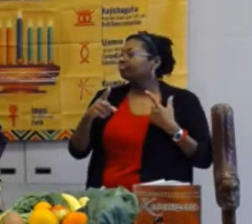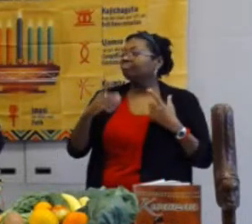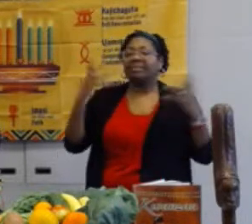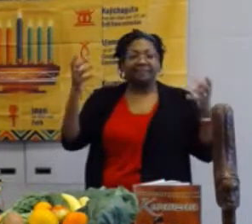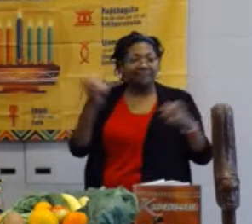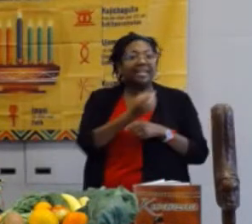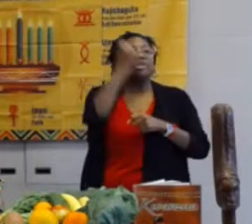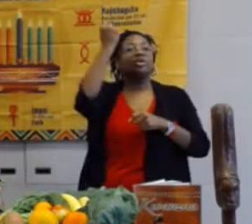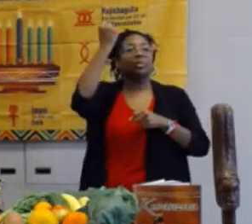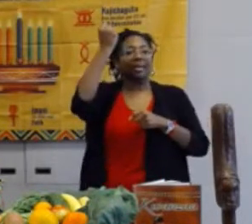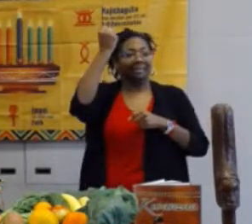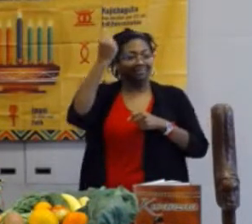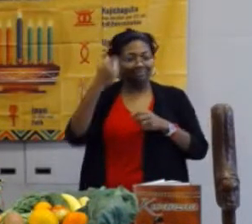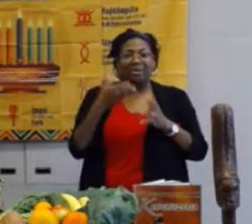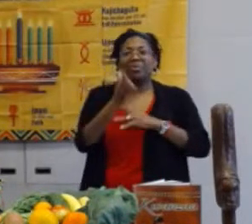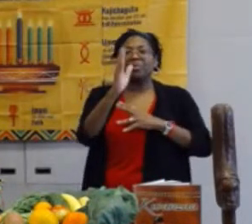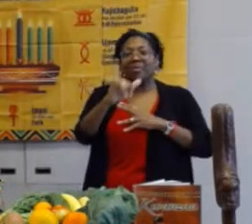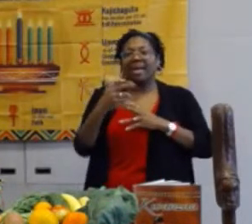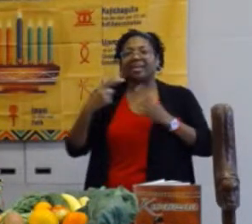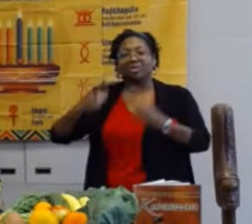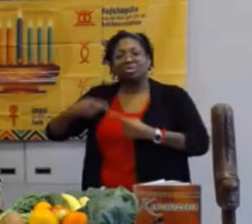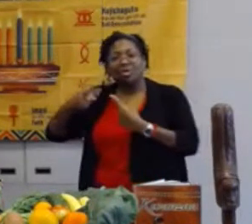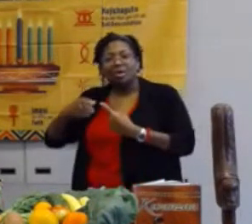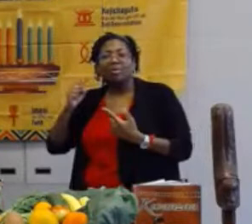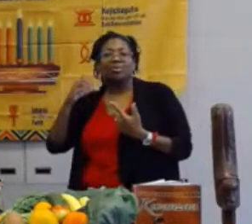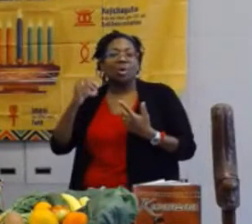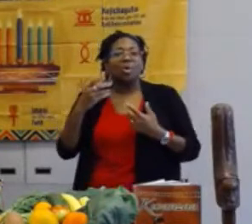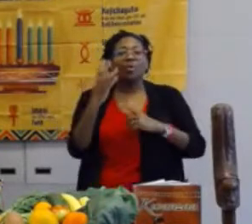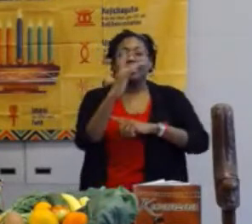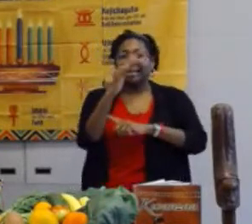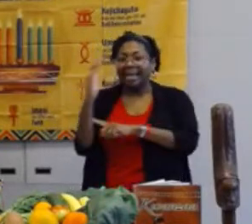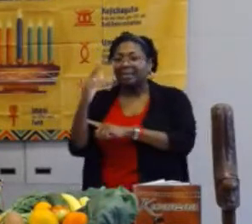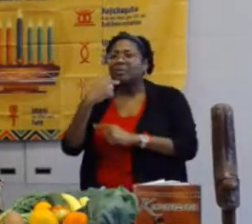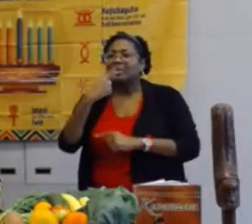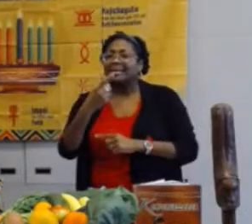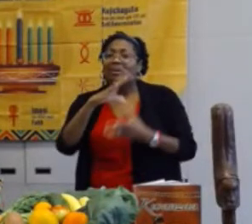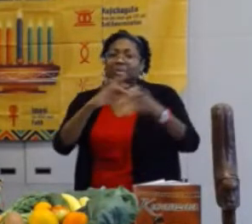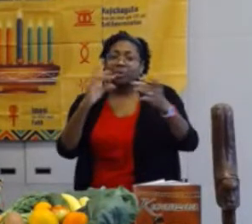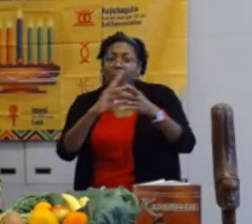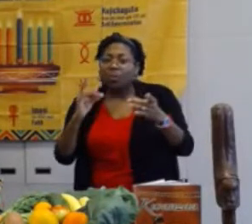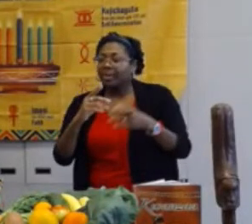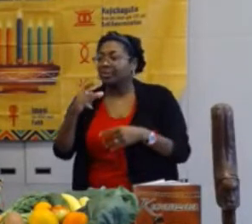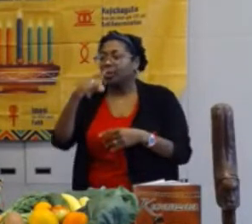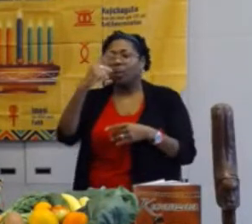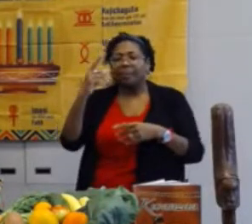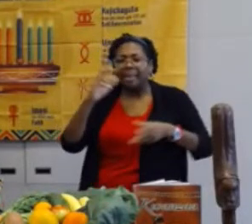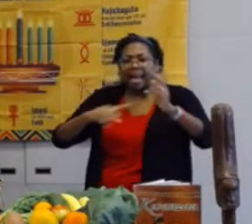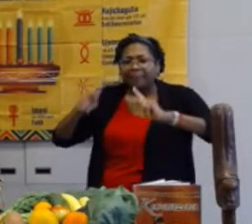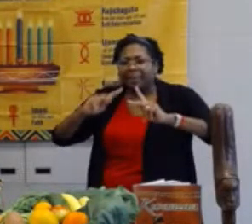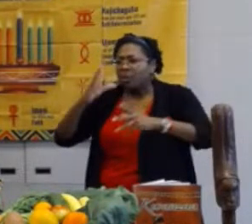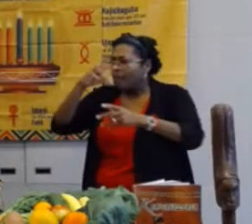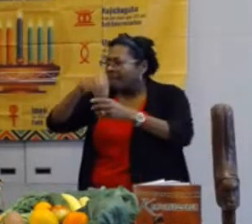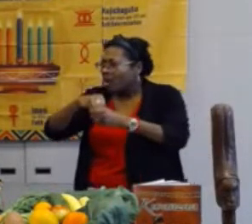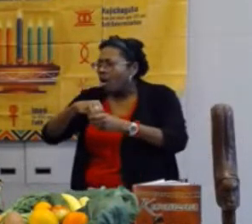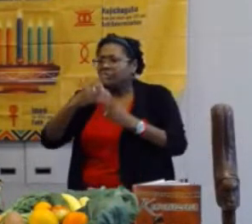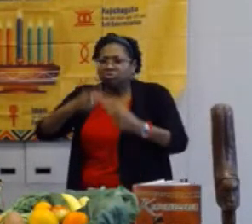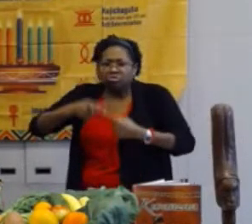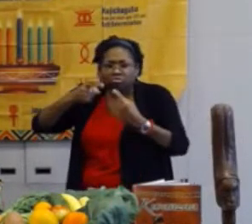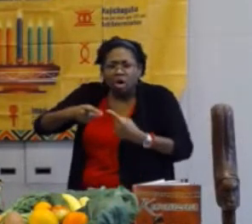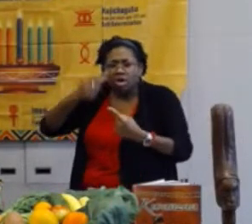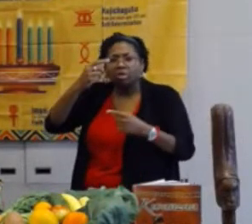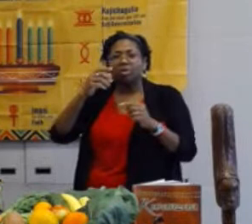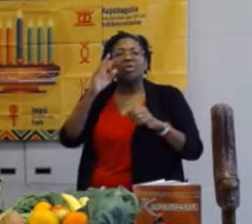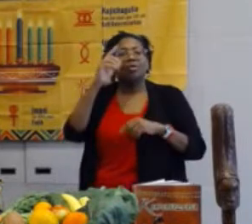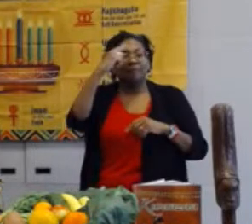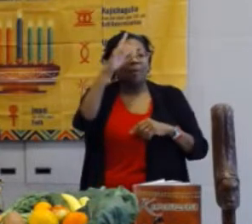victory over that struggle. So the stories, the candles in a sense tell a story. Black people engaged in struggle for a